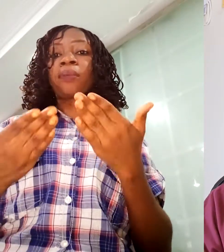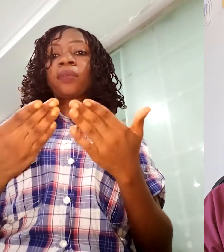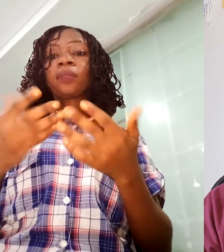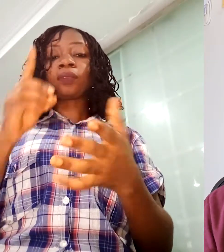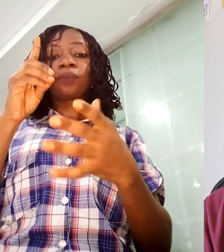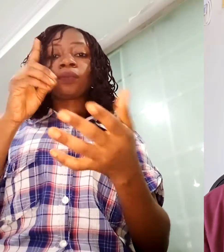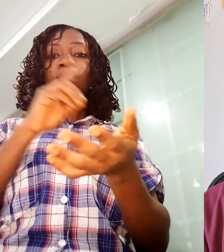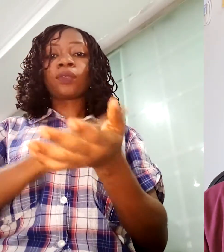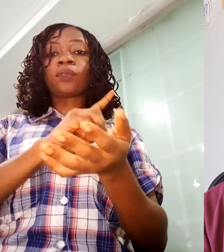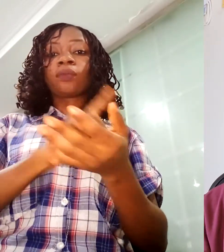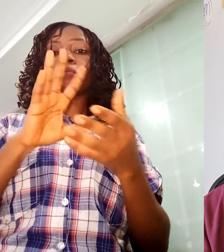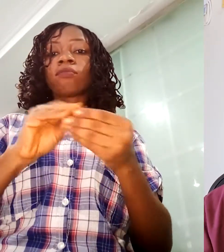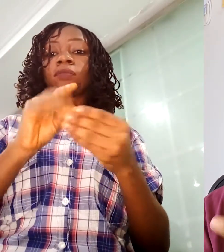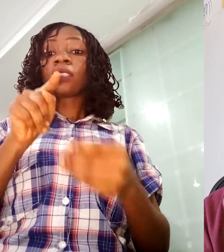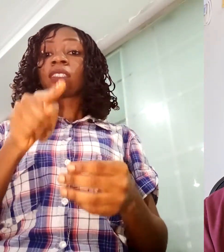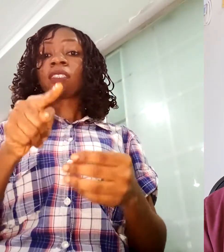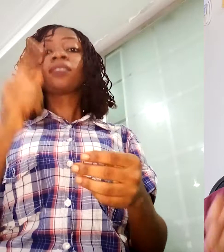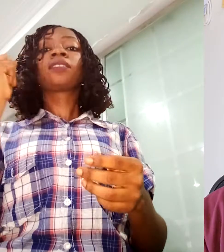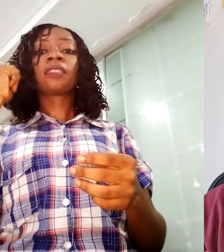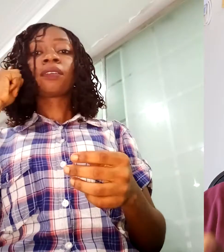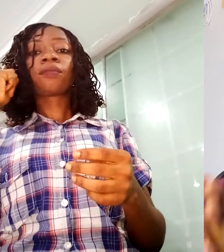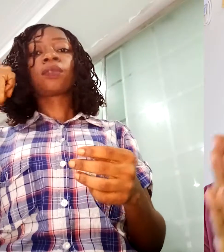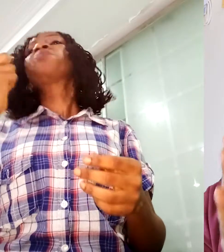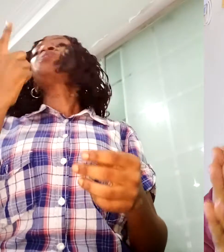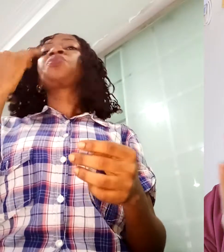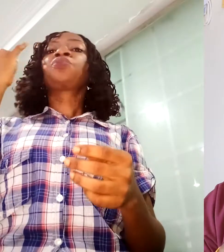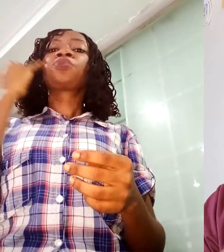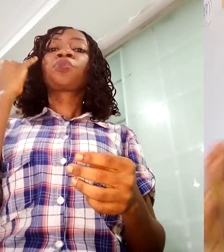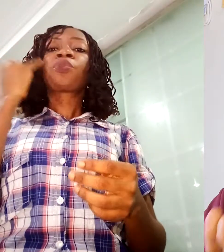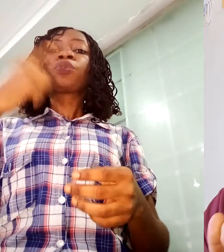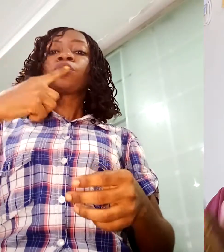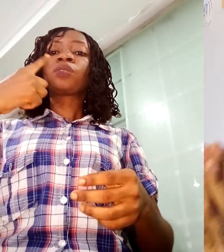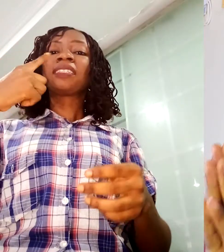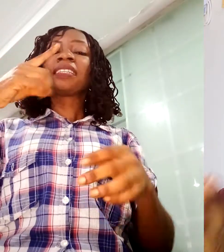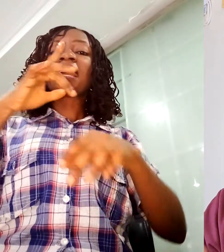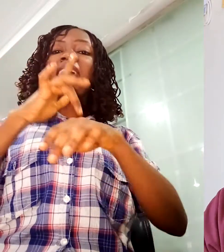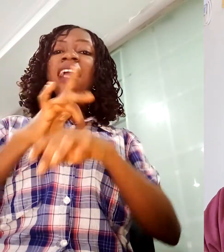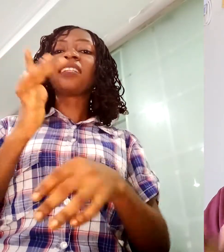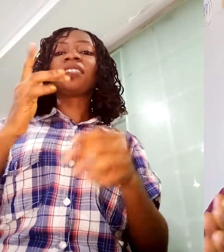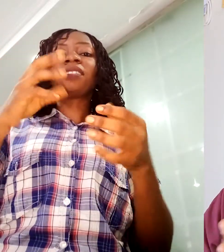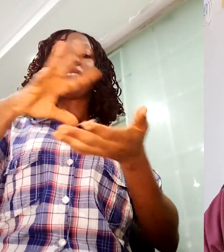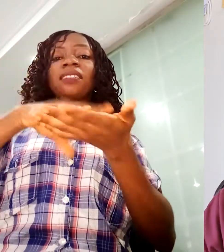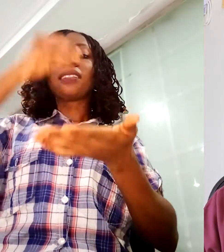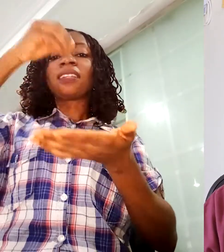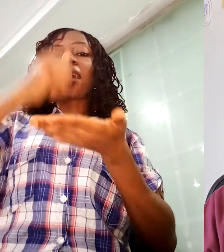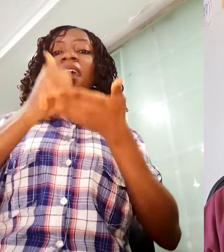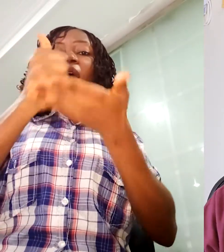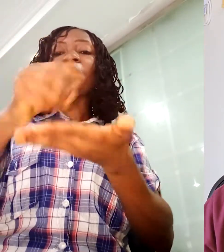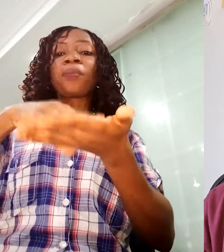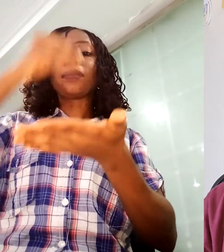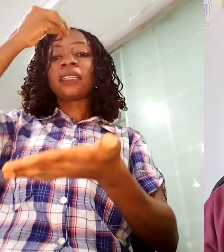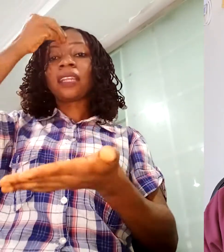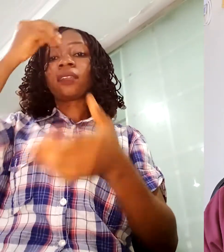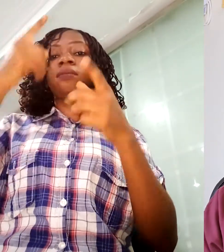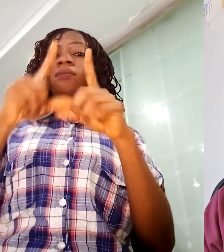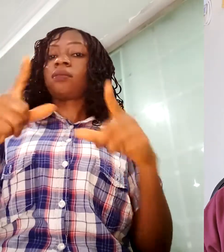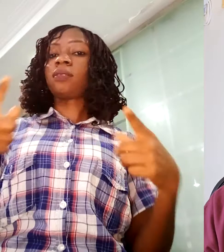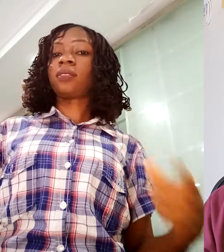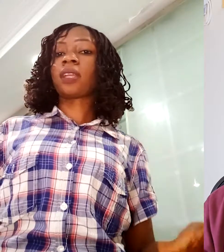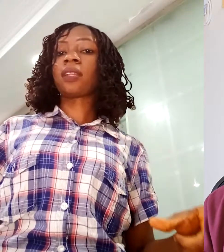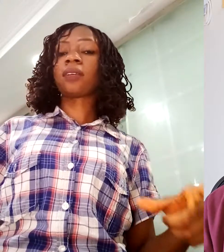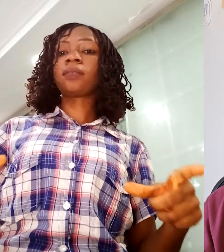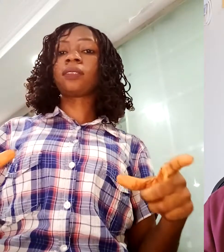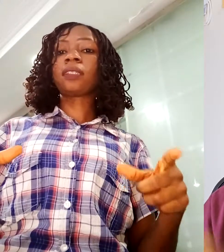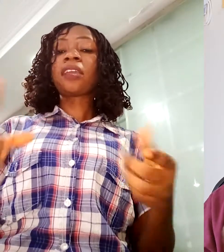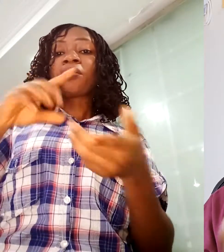loss, that child is supposed to be exposed to sign language as early as it is possible. Remember, the first